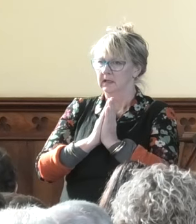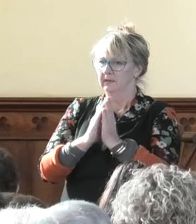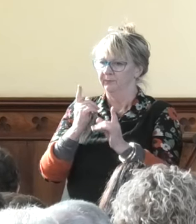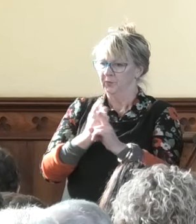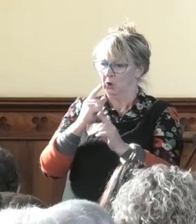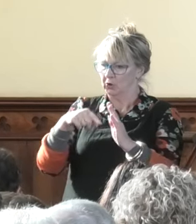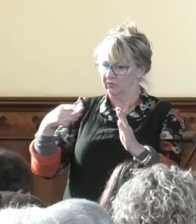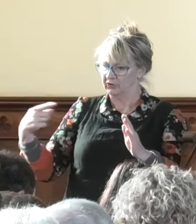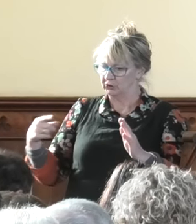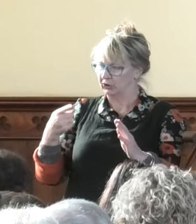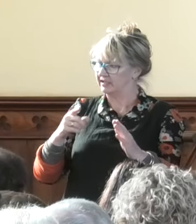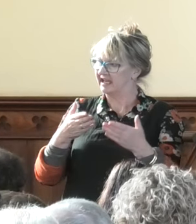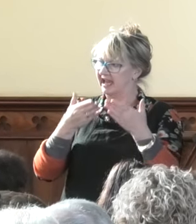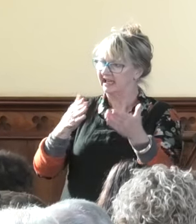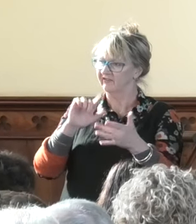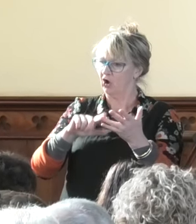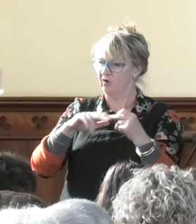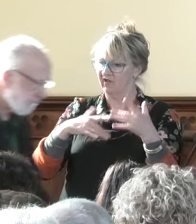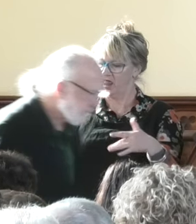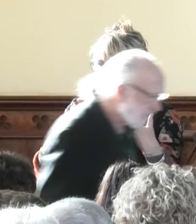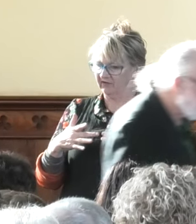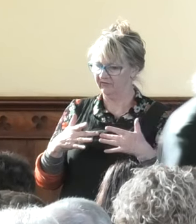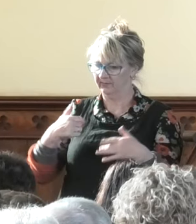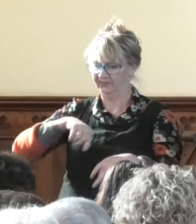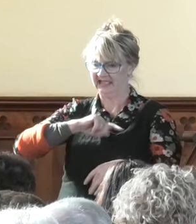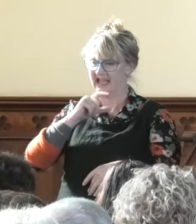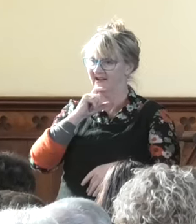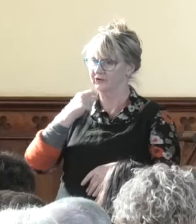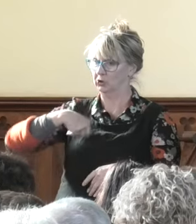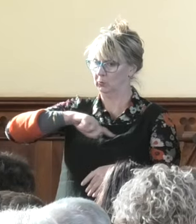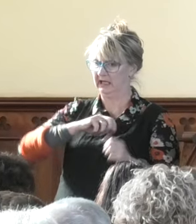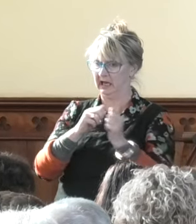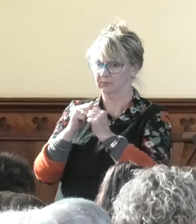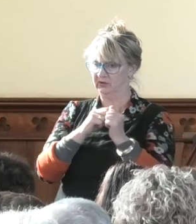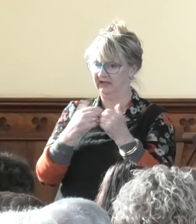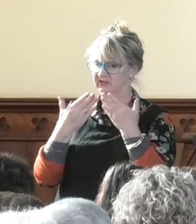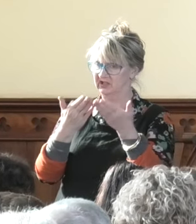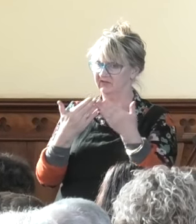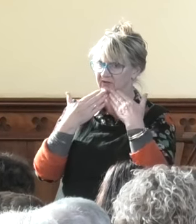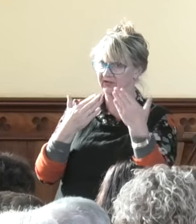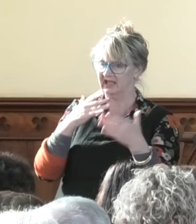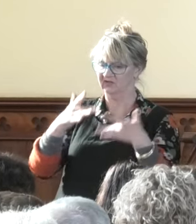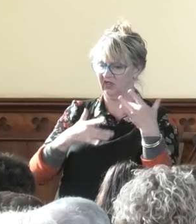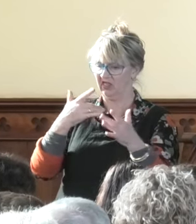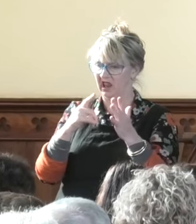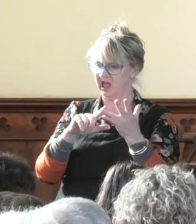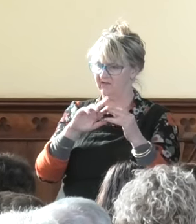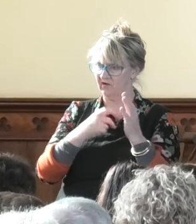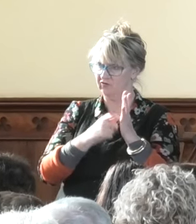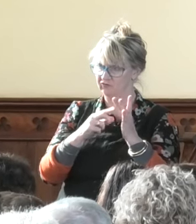God of eternity and giver of life, this afternoon we come together to give thanks for the life of Rinska